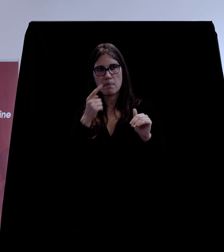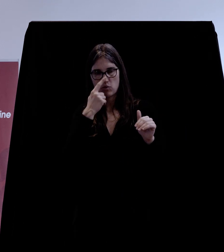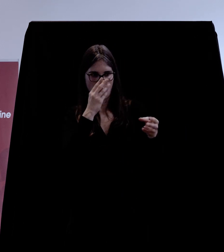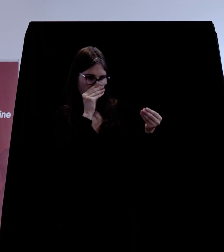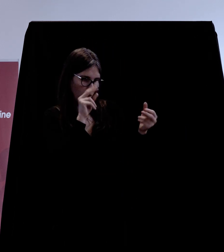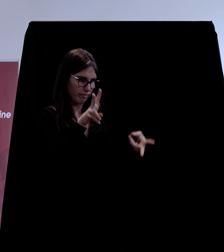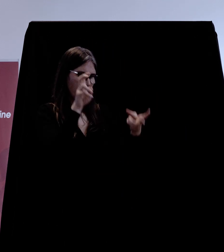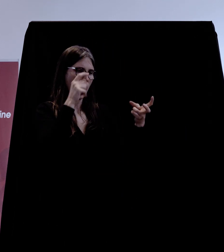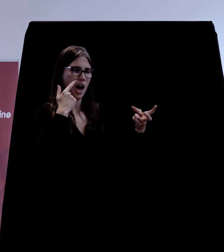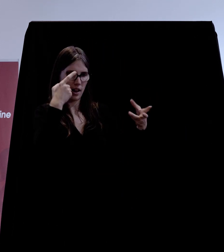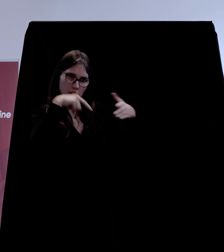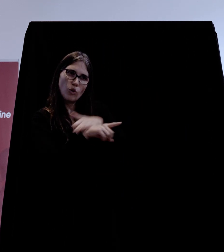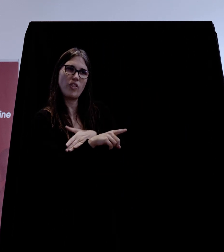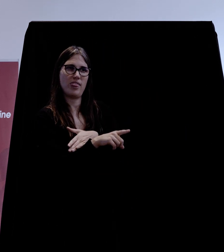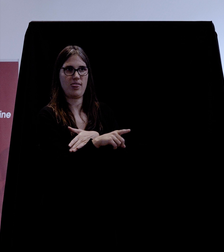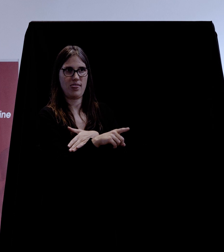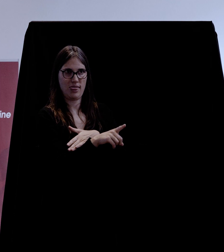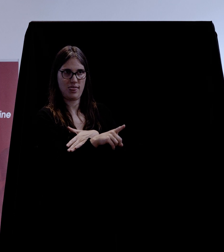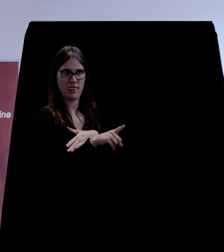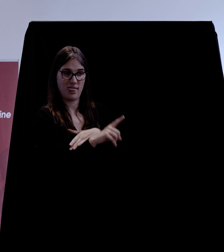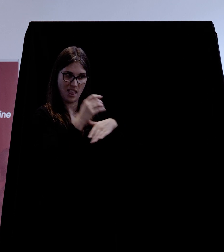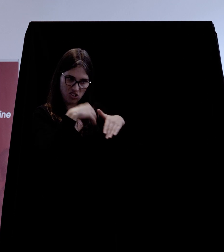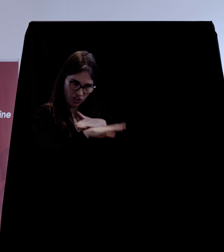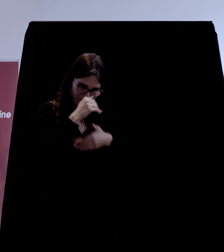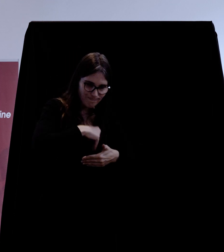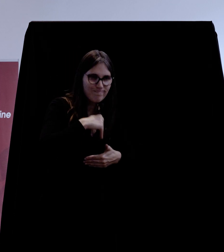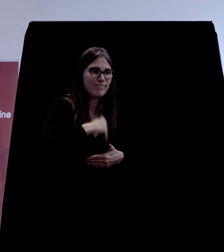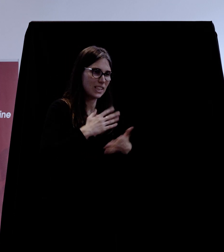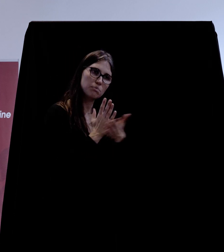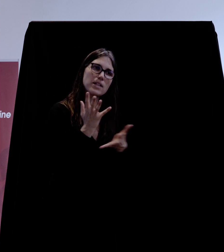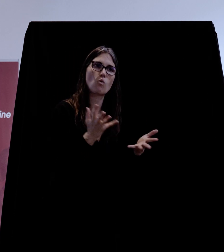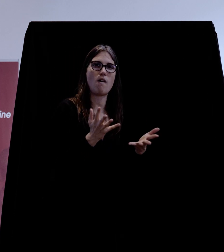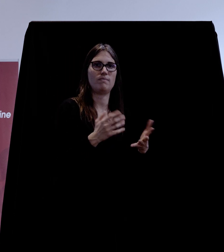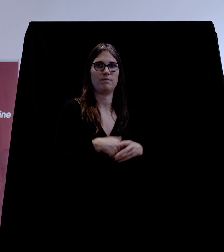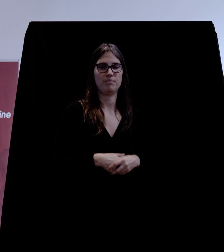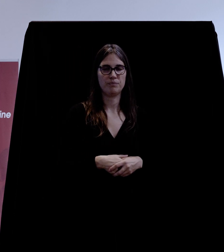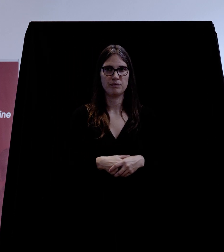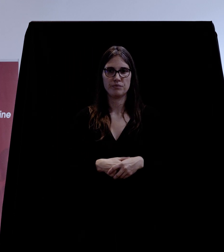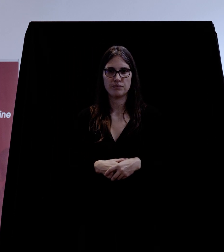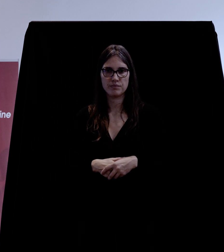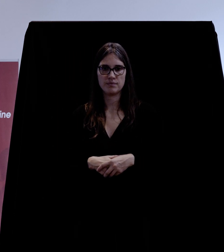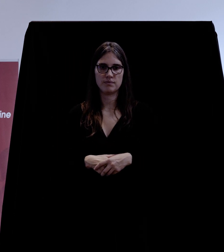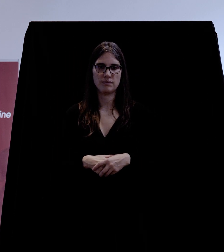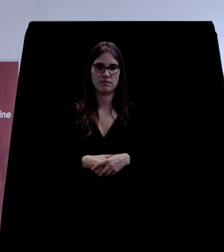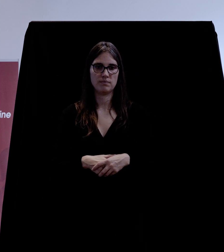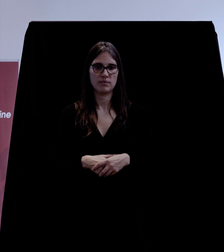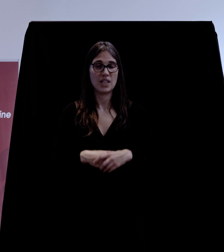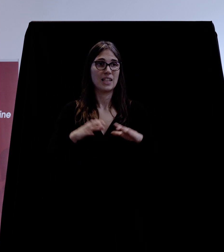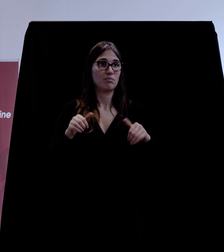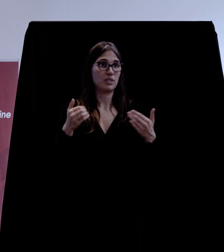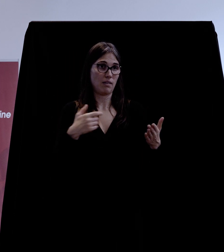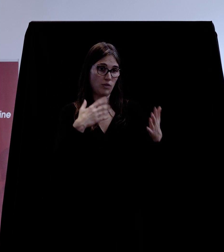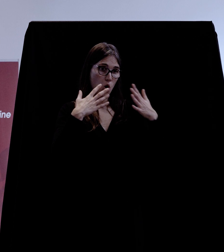So learning what are my child's typical behaviors when they're in pain? What are my child's typical